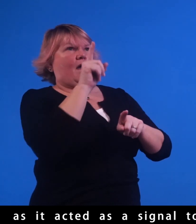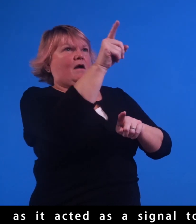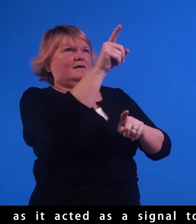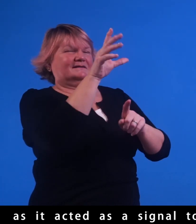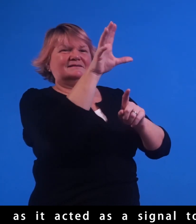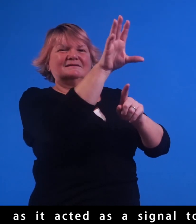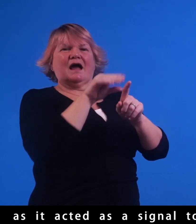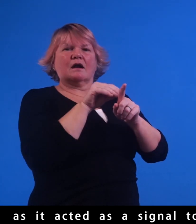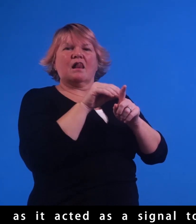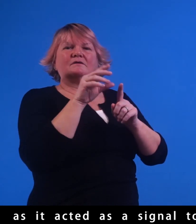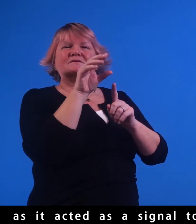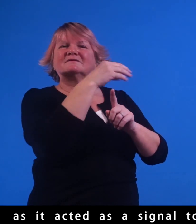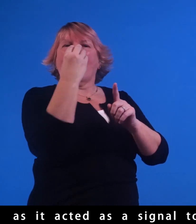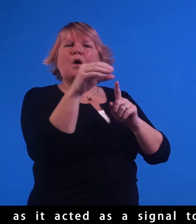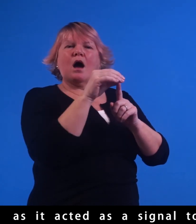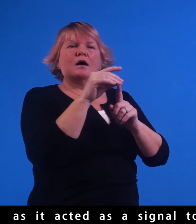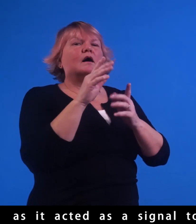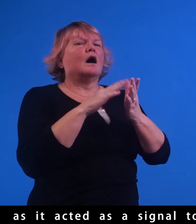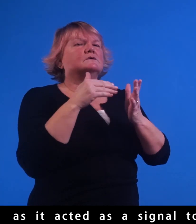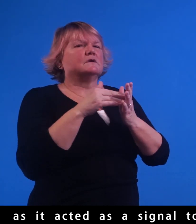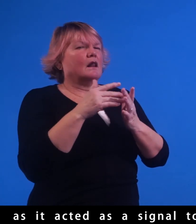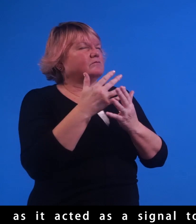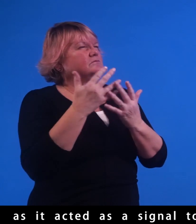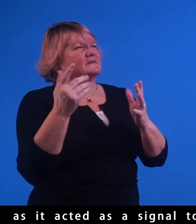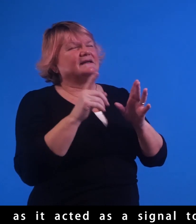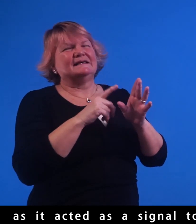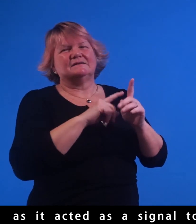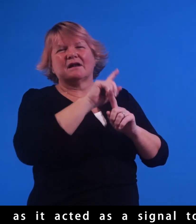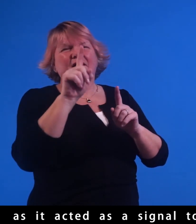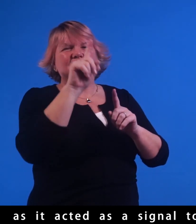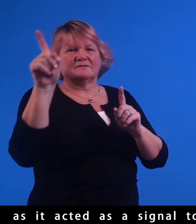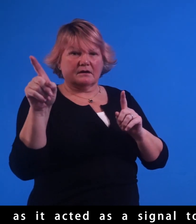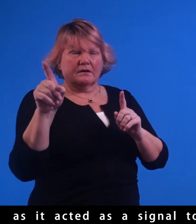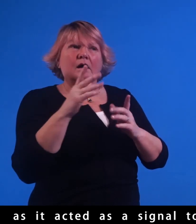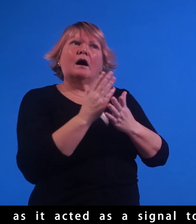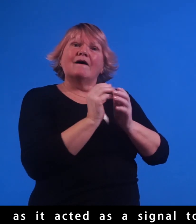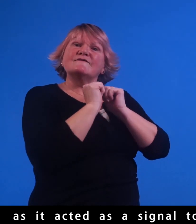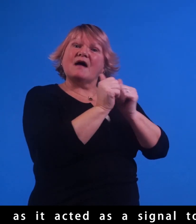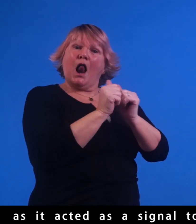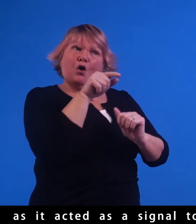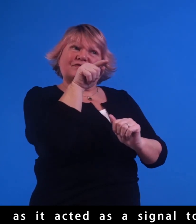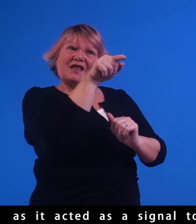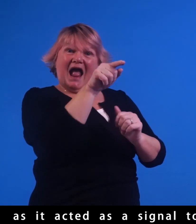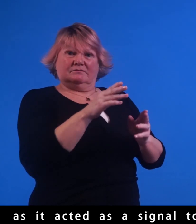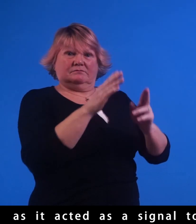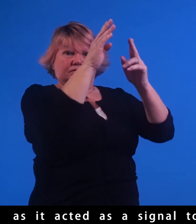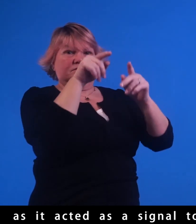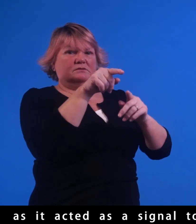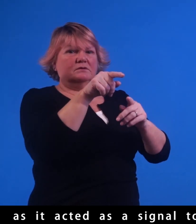as it acted as a signal tower, but the real value of such a thing would not be fully realised until many